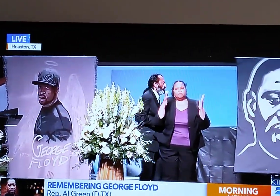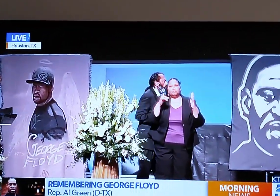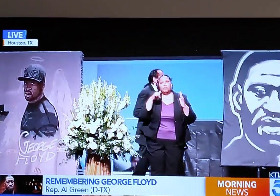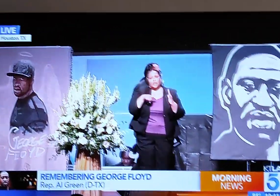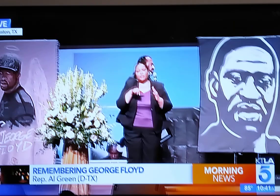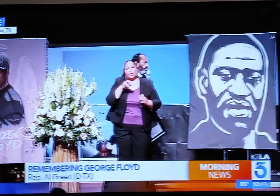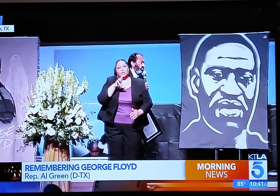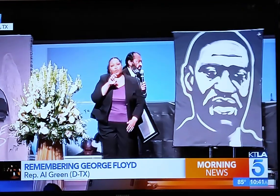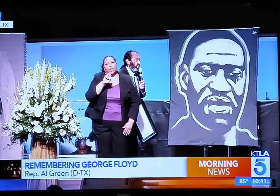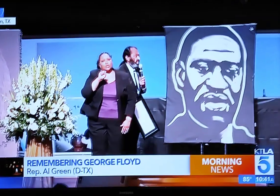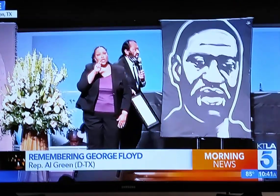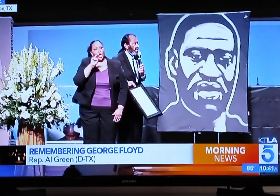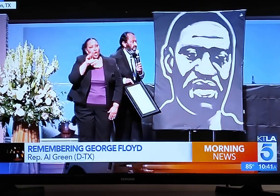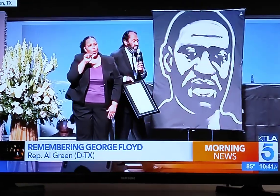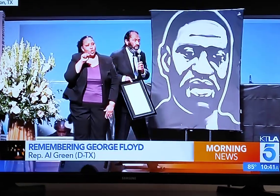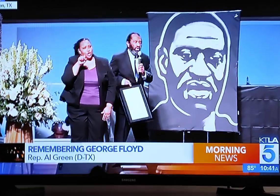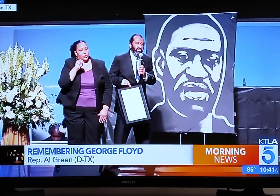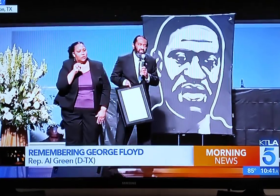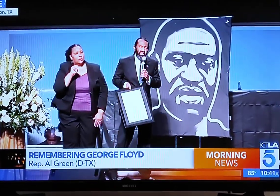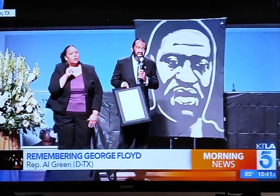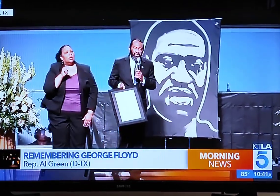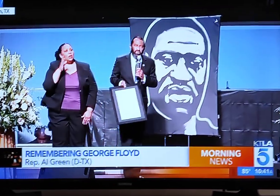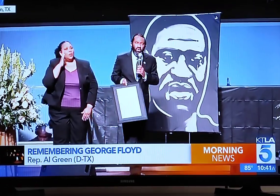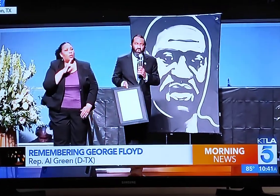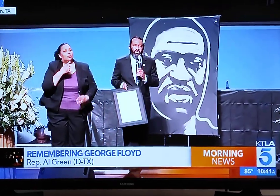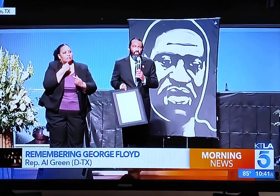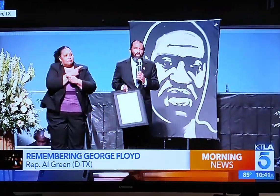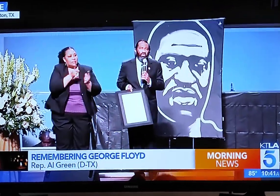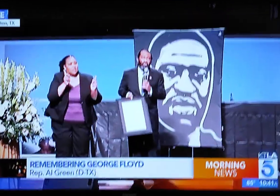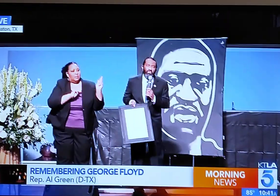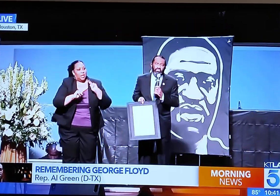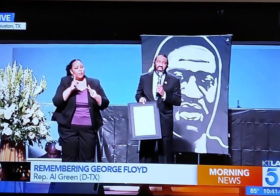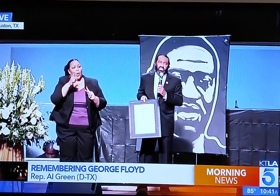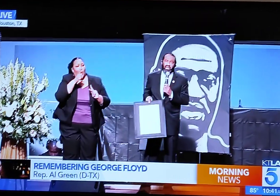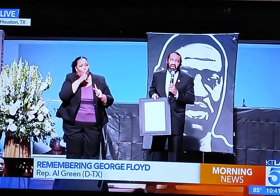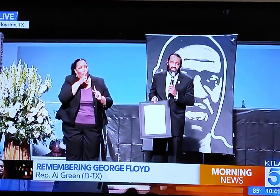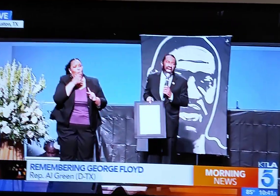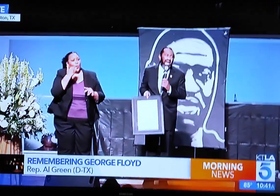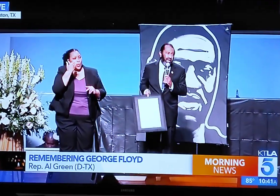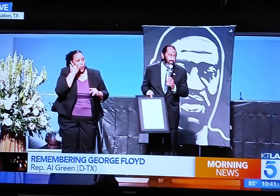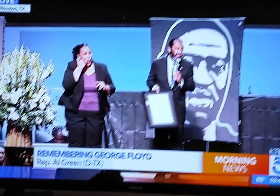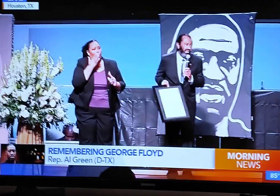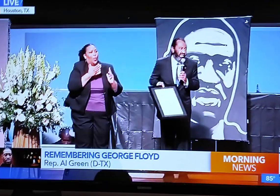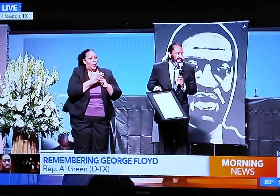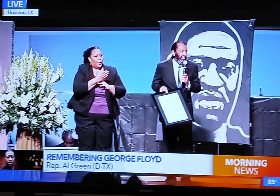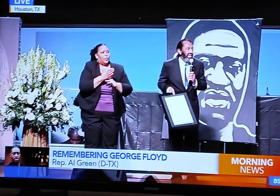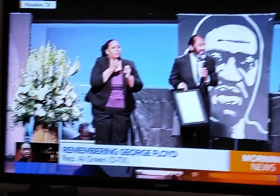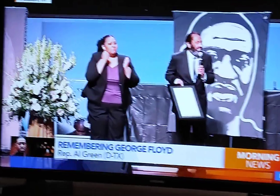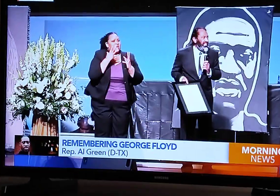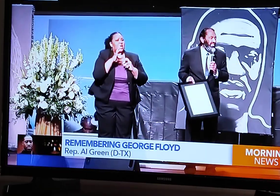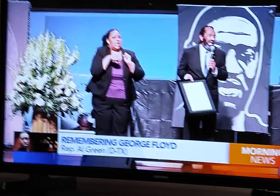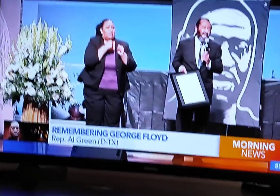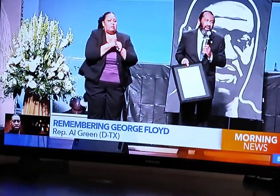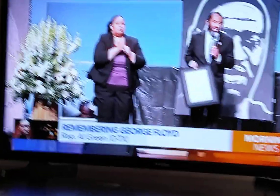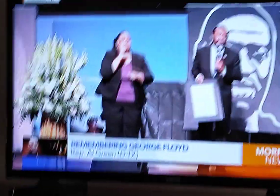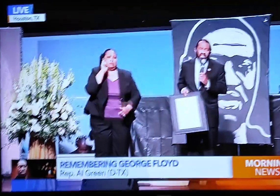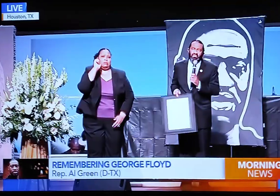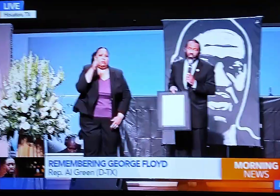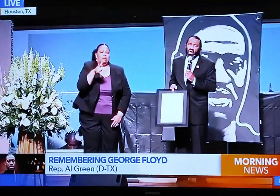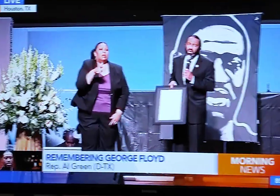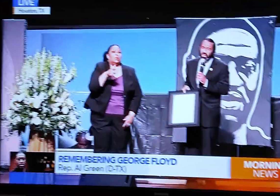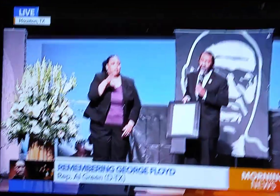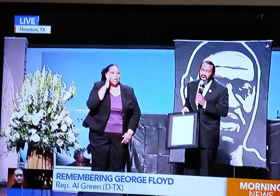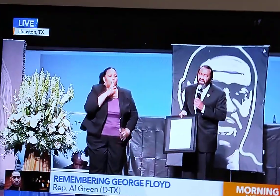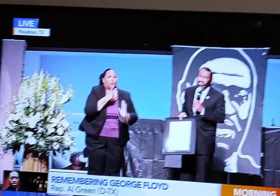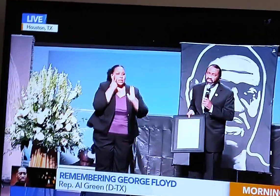This resolution is going to say to those who look through the vista of time that at this time there